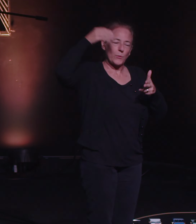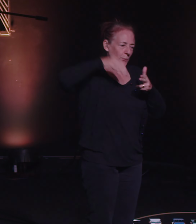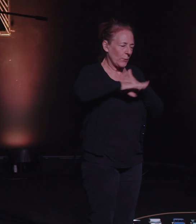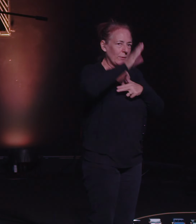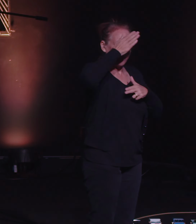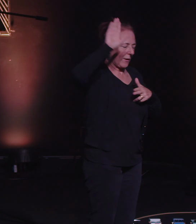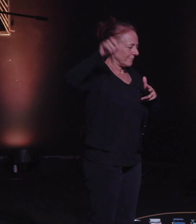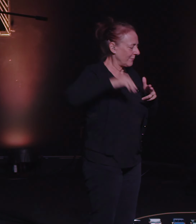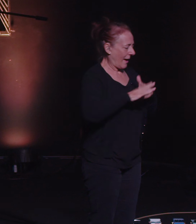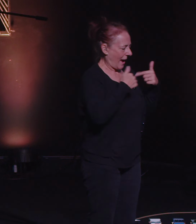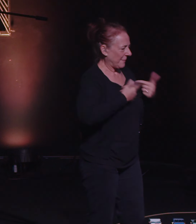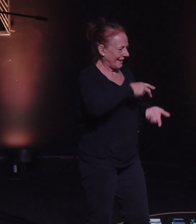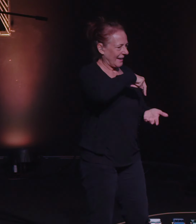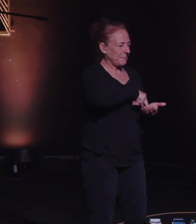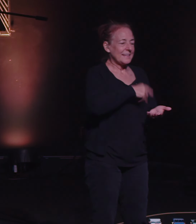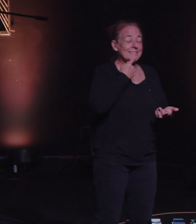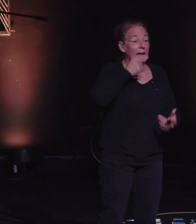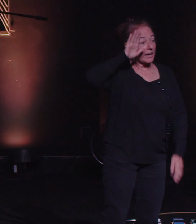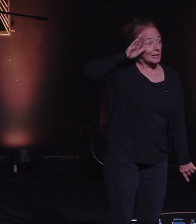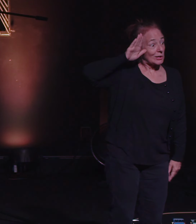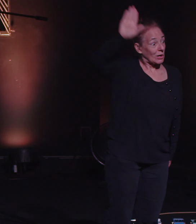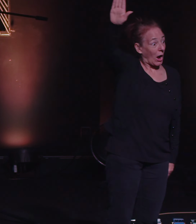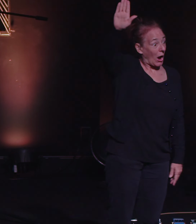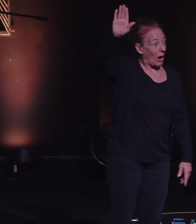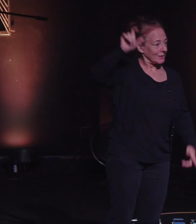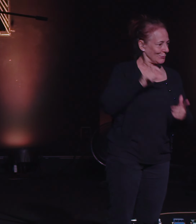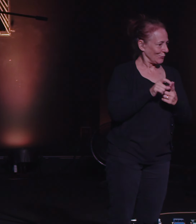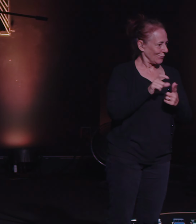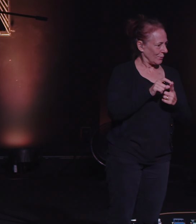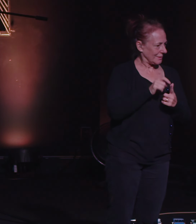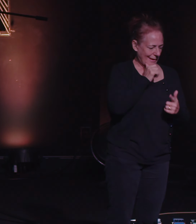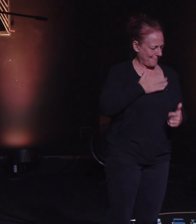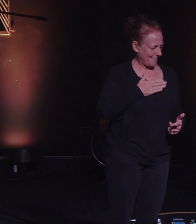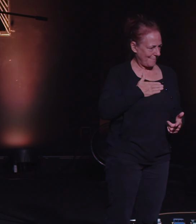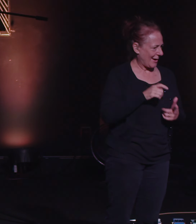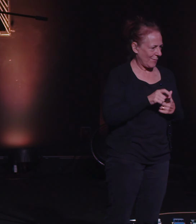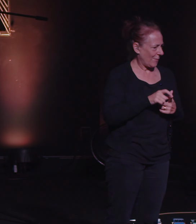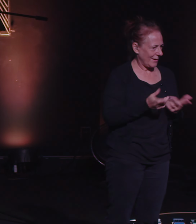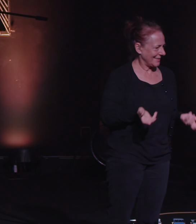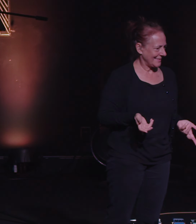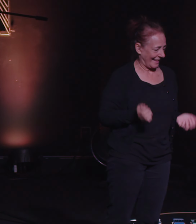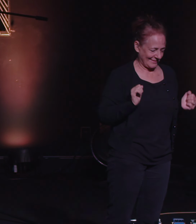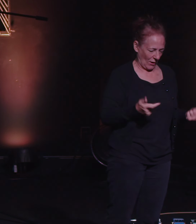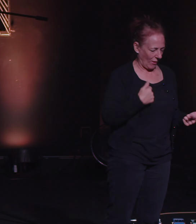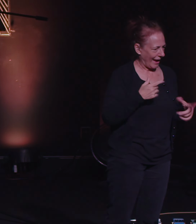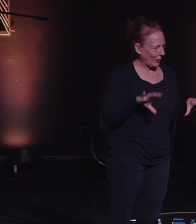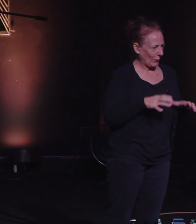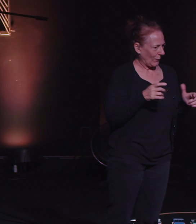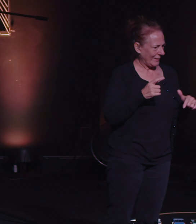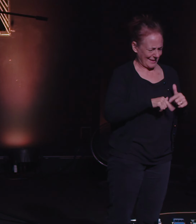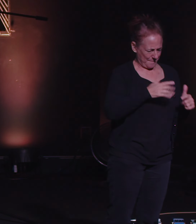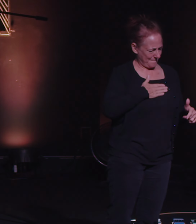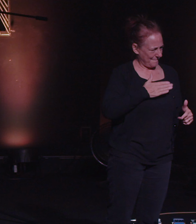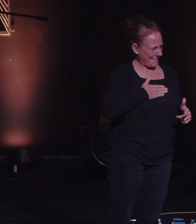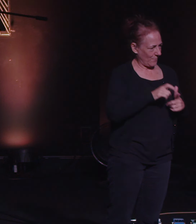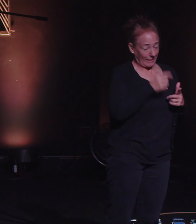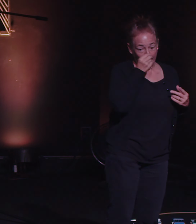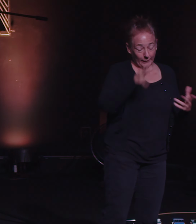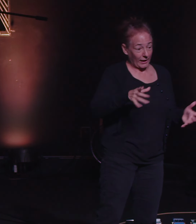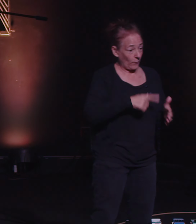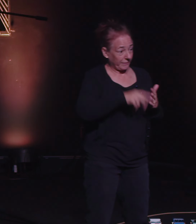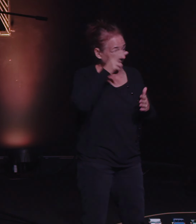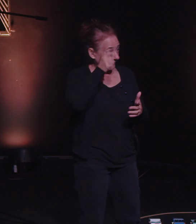cares? I'm going to get up there, and I'm going to say the words that the Spirit told me to say, and that's about all I do. So I don't really